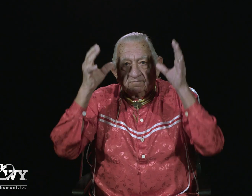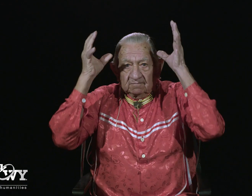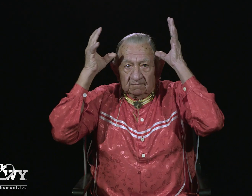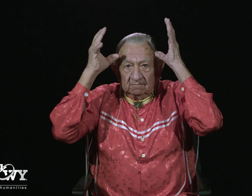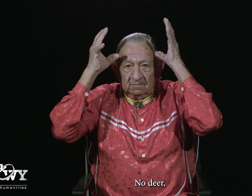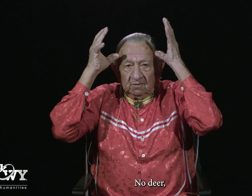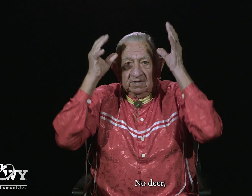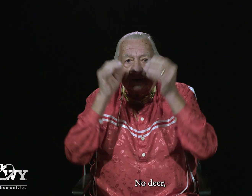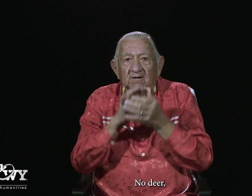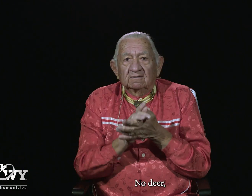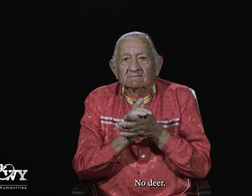No deer.